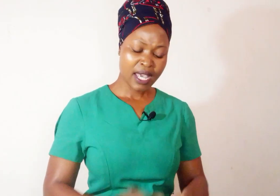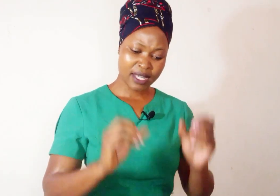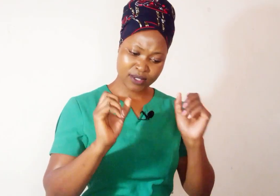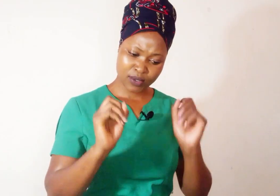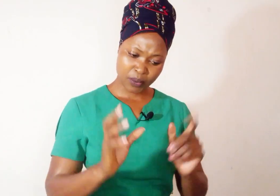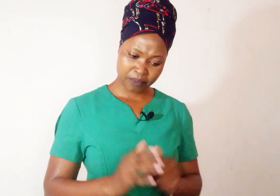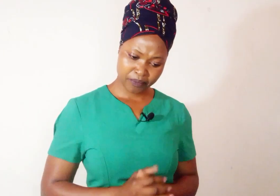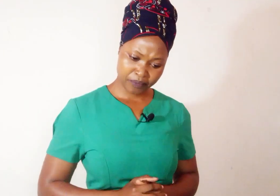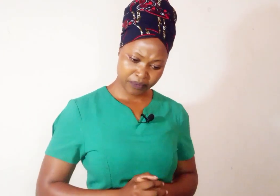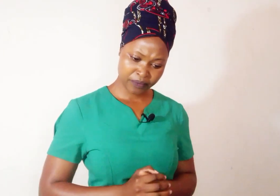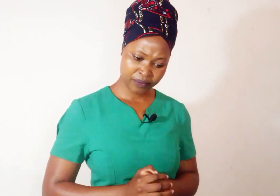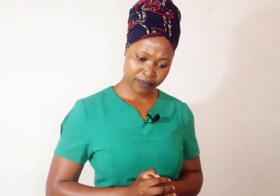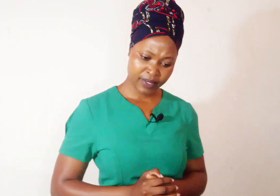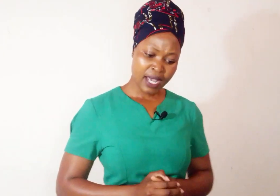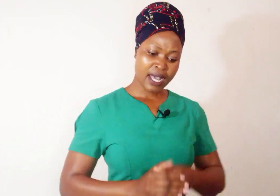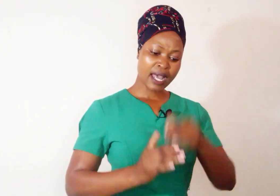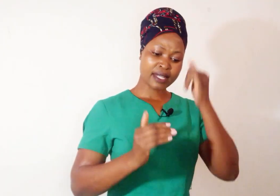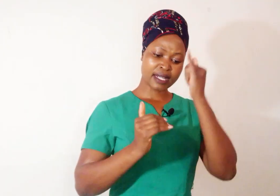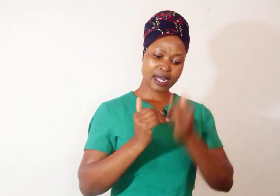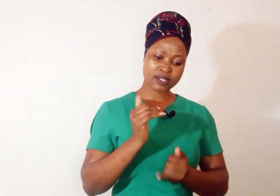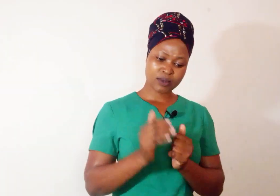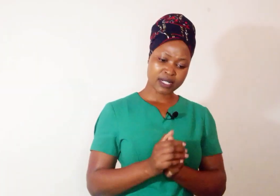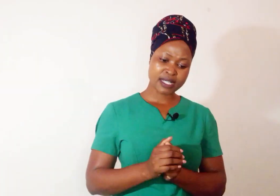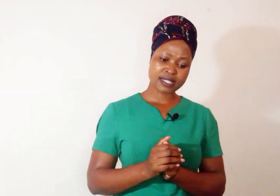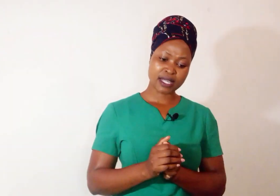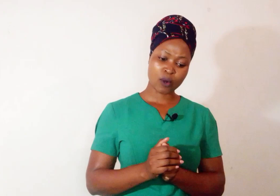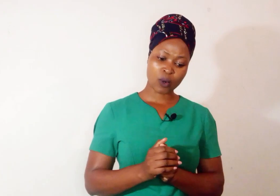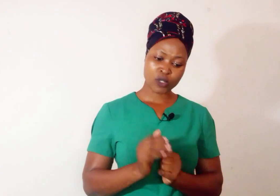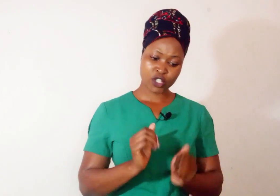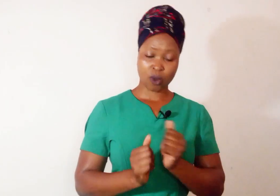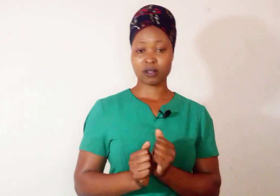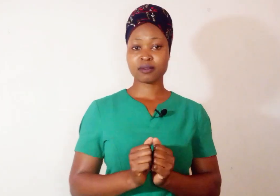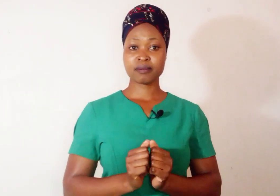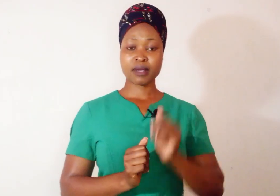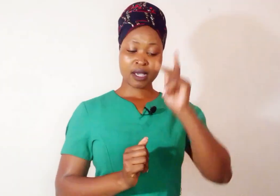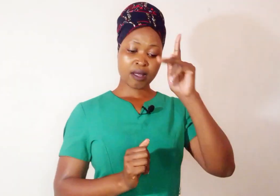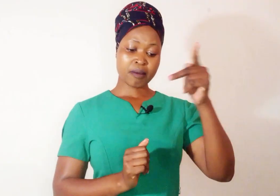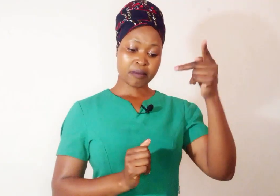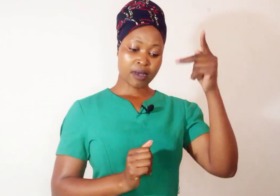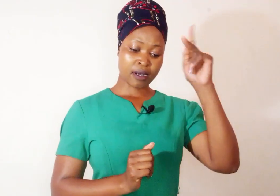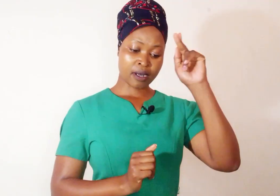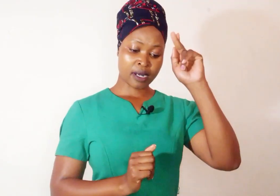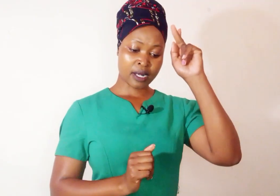And so, the last one is psychological.